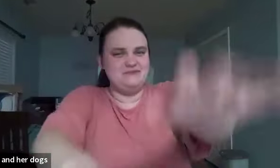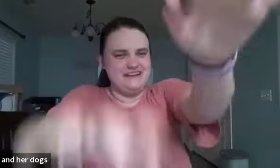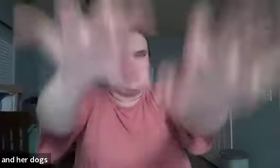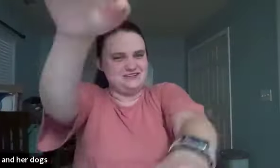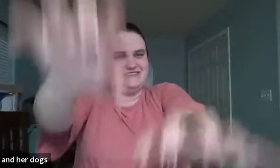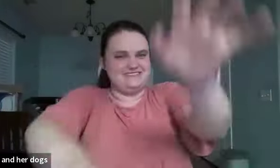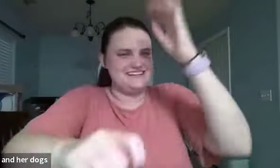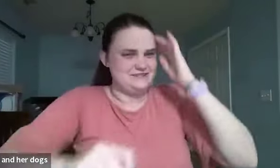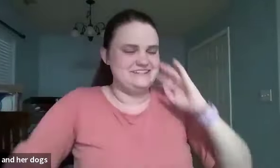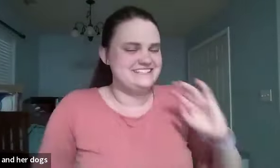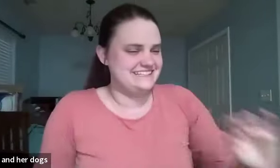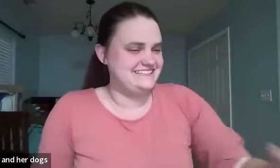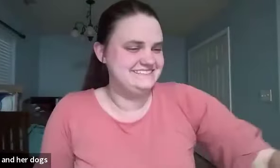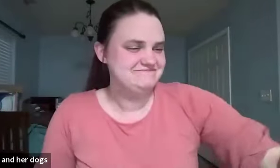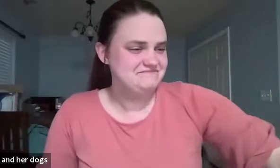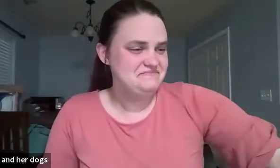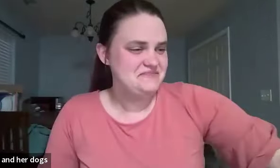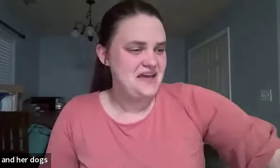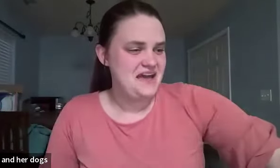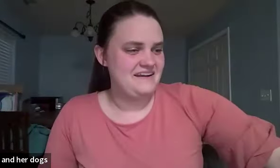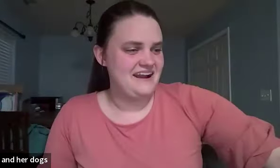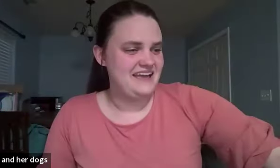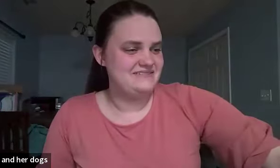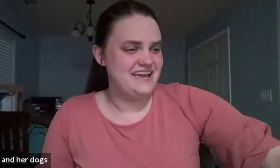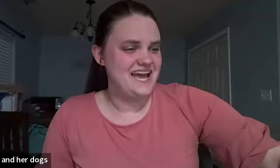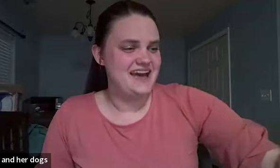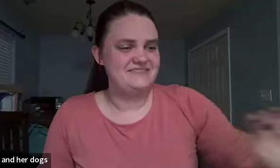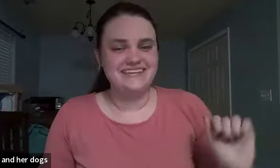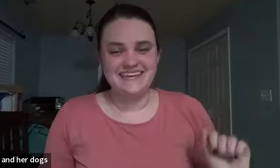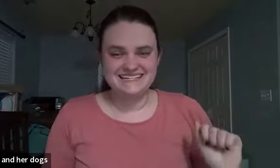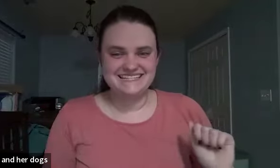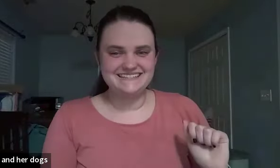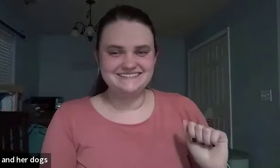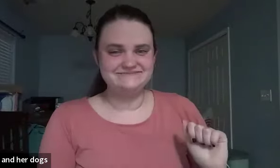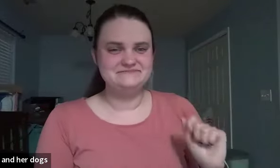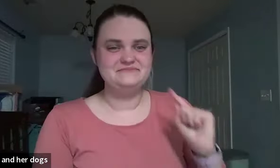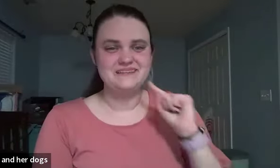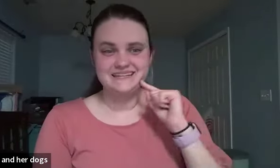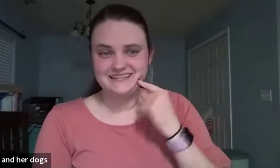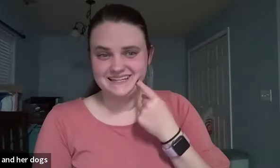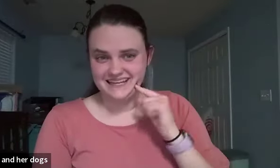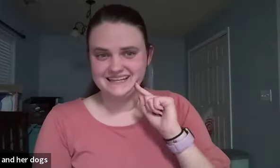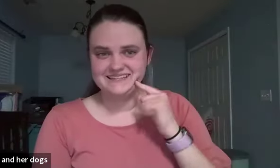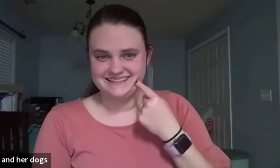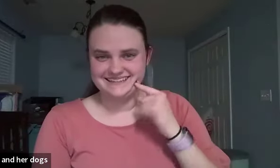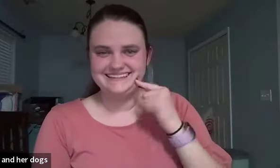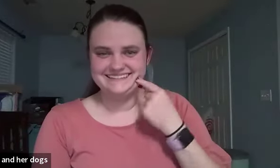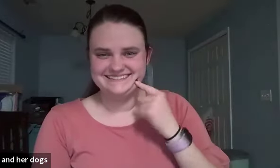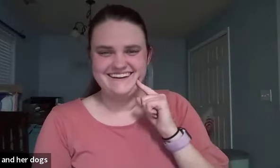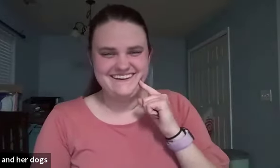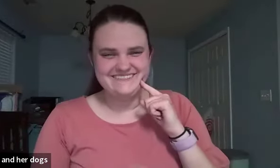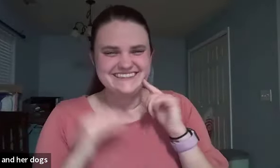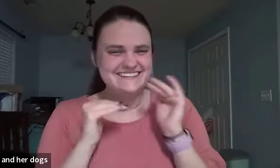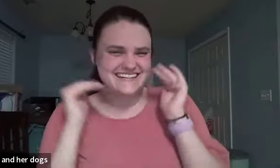also making sure their signs are being seen. All right, then we have candy. Candy. Oh, it's